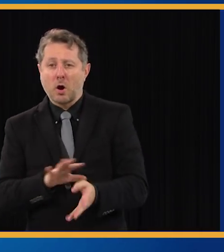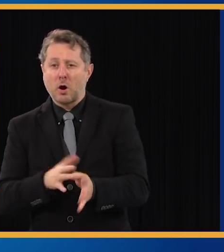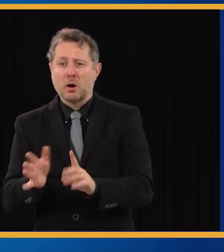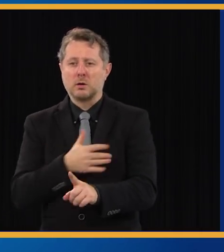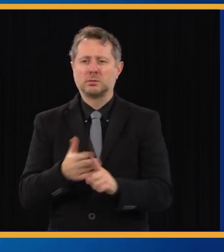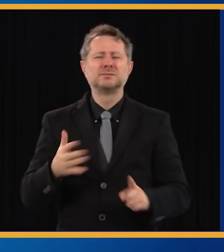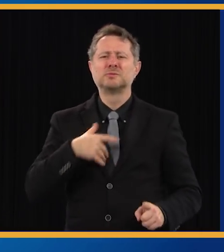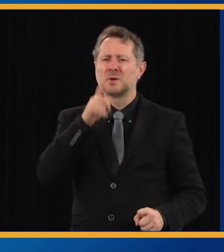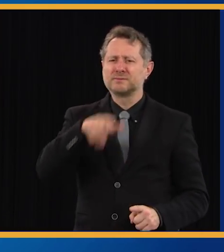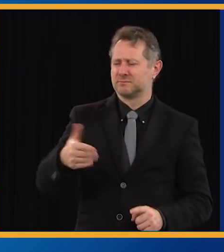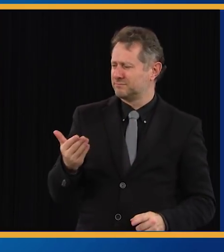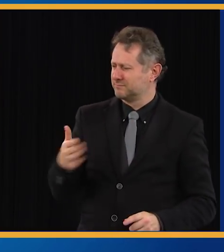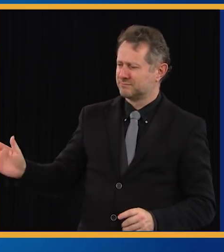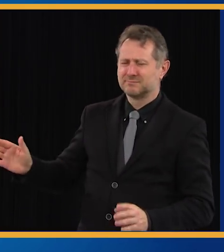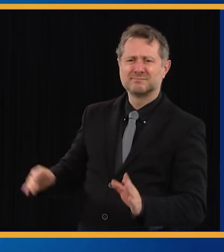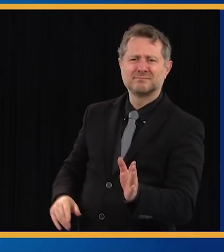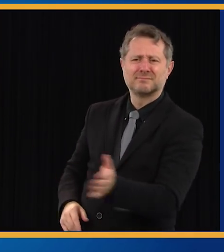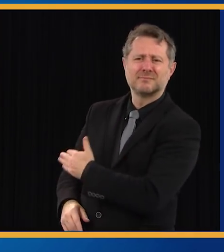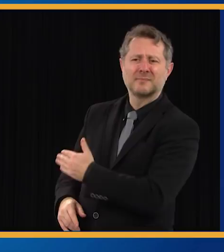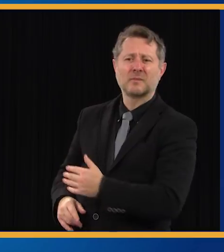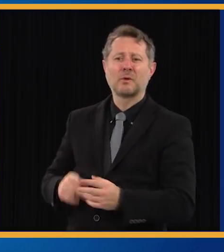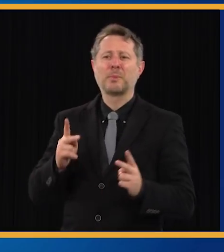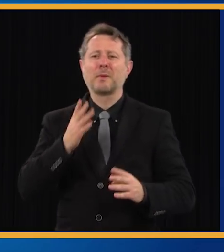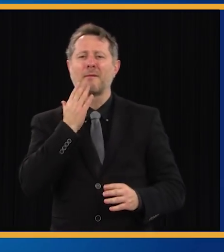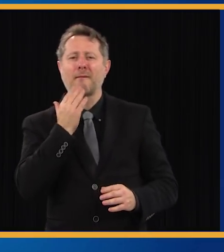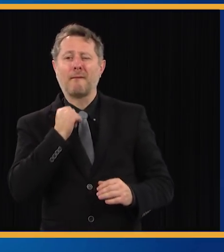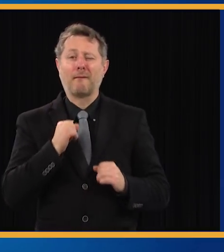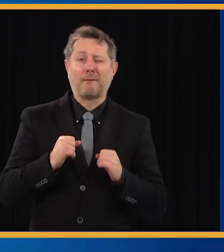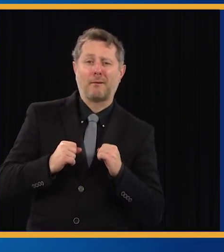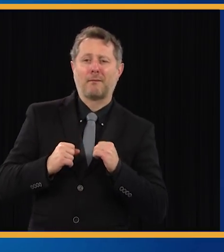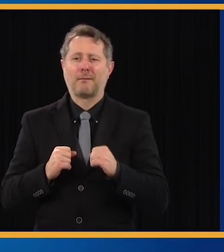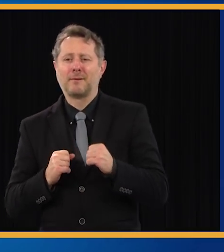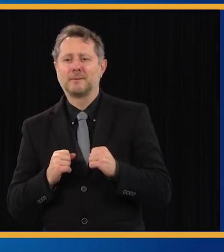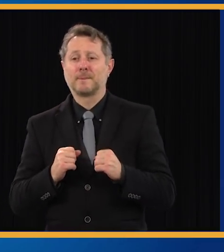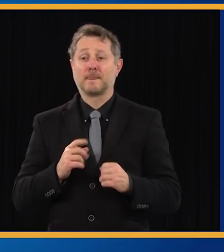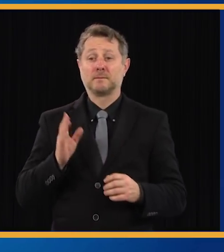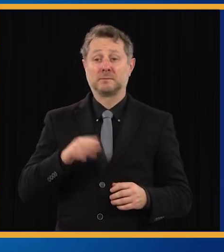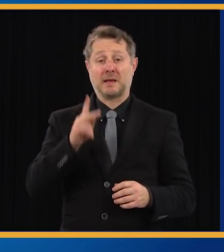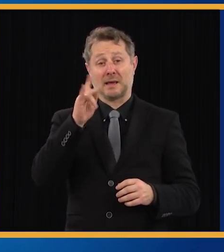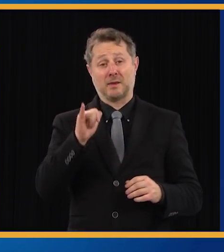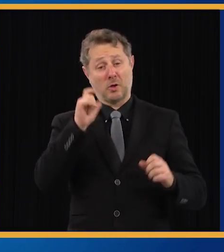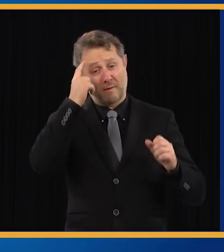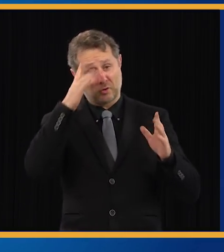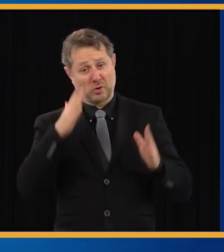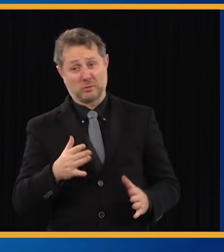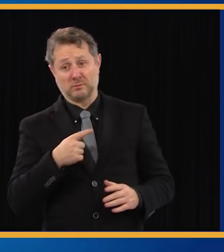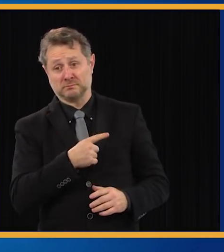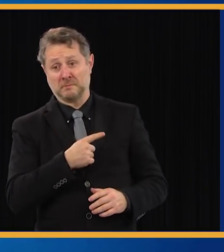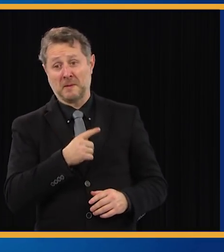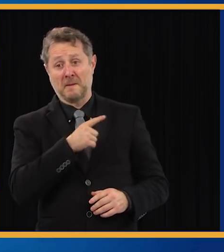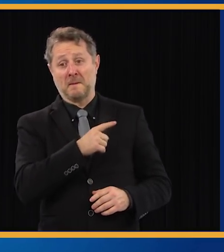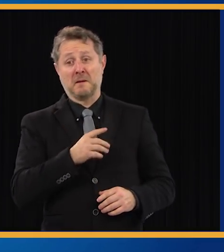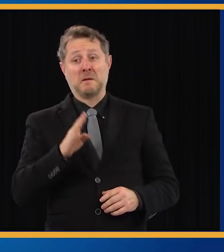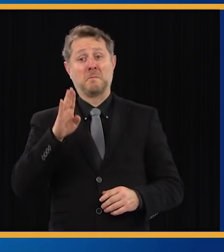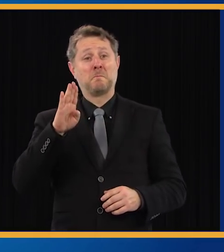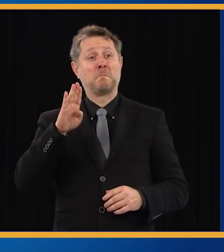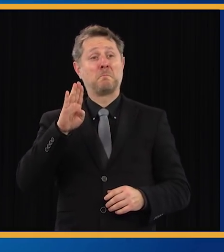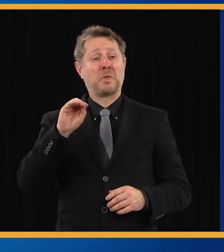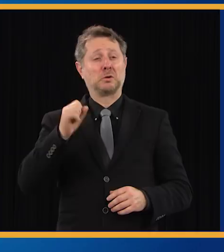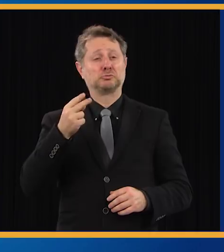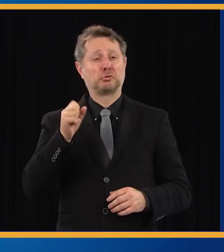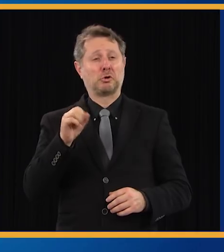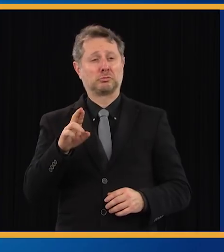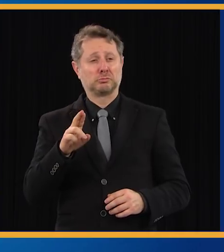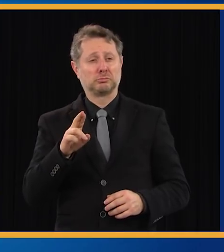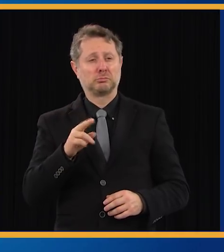a make-no-waves kind of guy. Kentucky Governor Andy Beshear stood up,